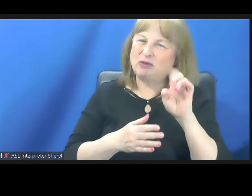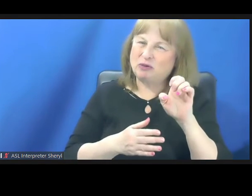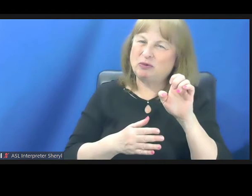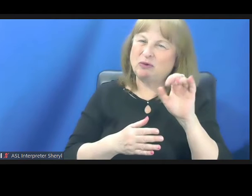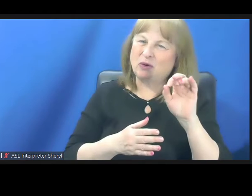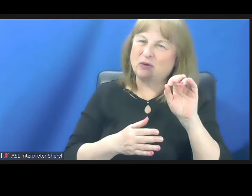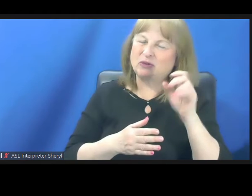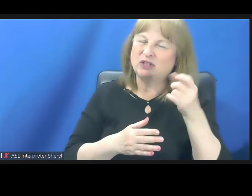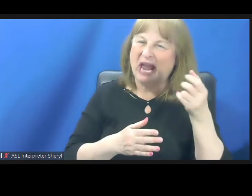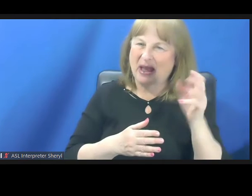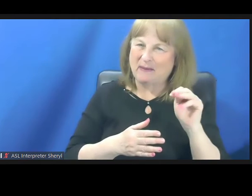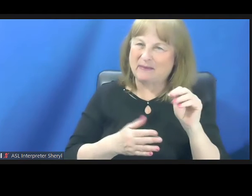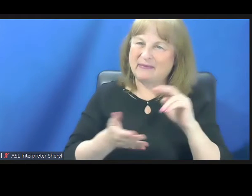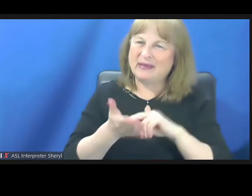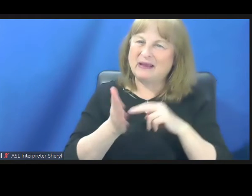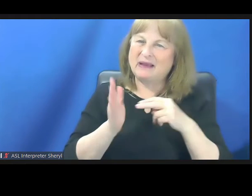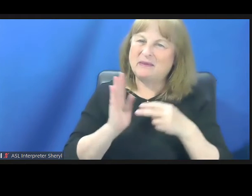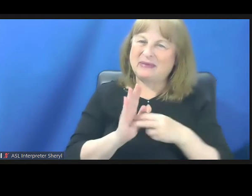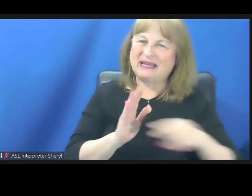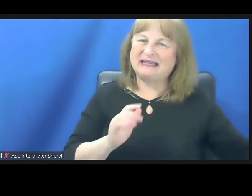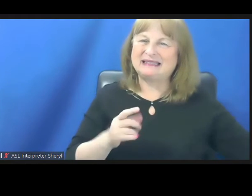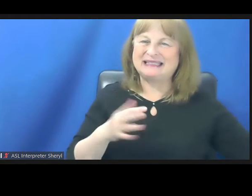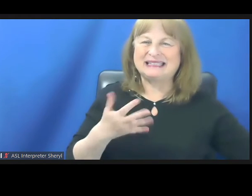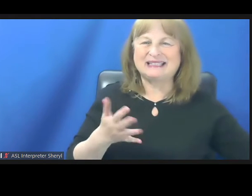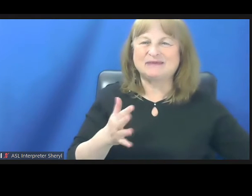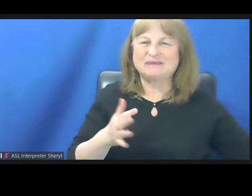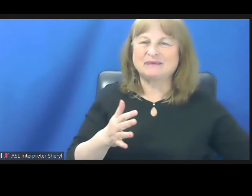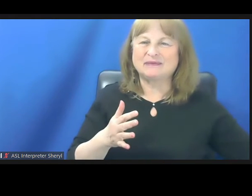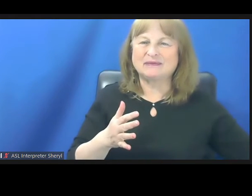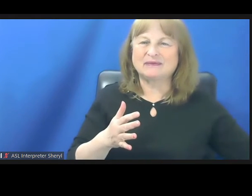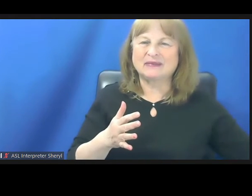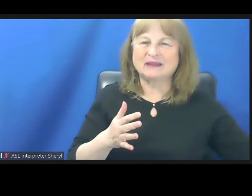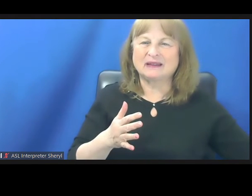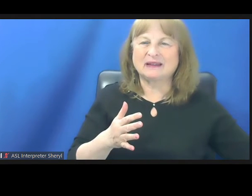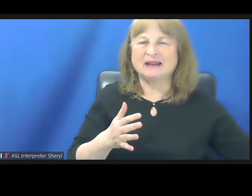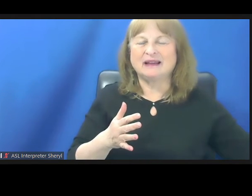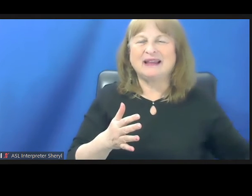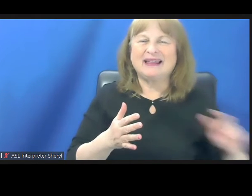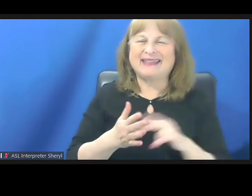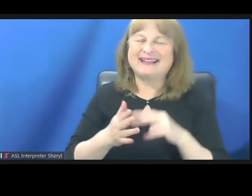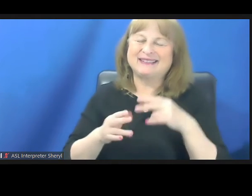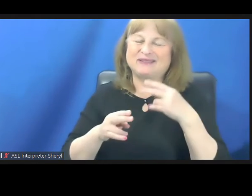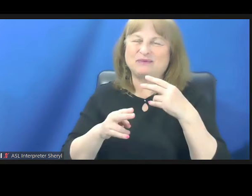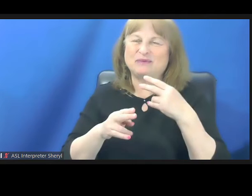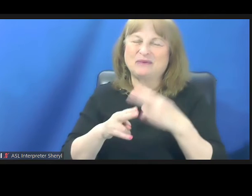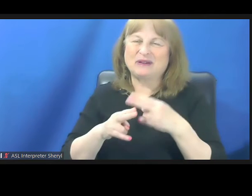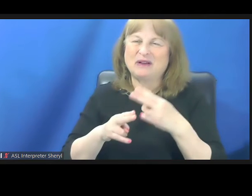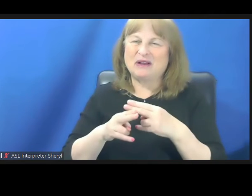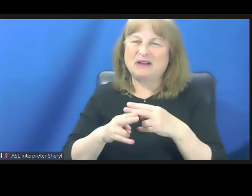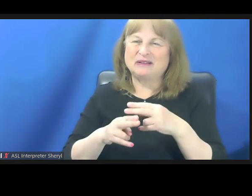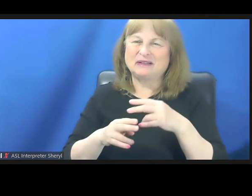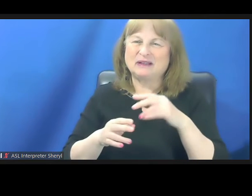means the sorrowful dark one, which is an appellation to